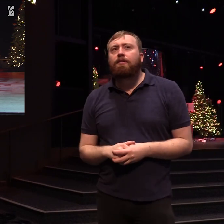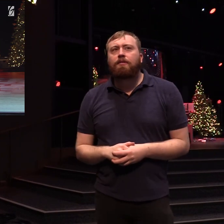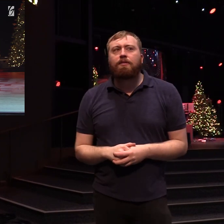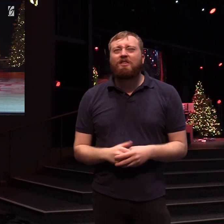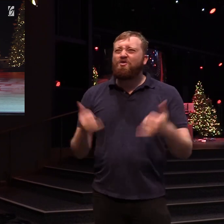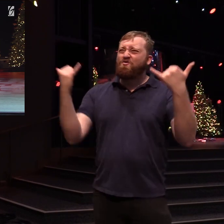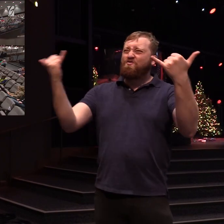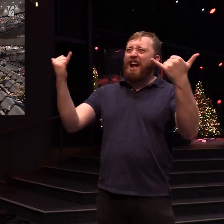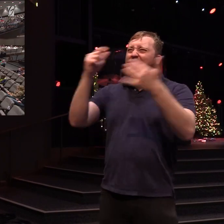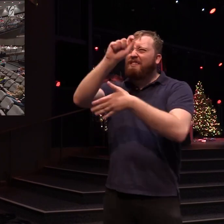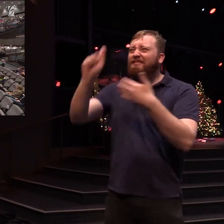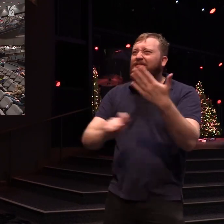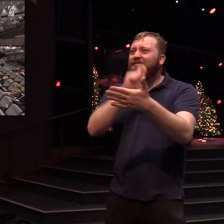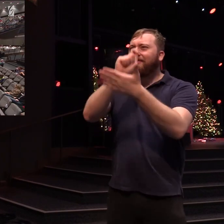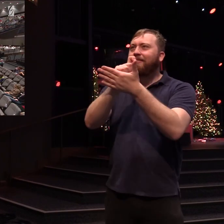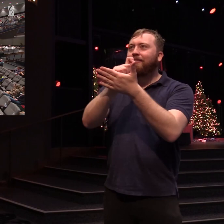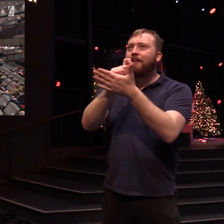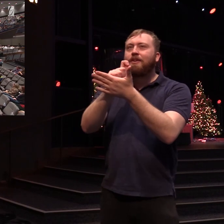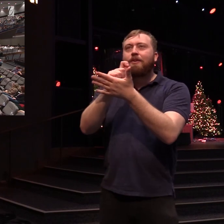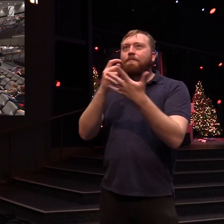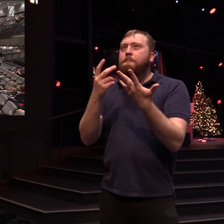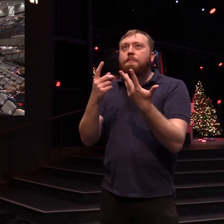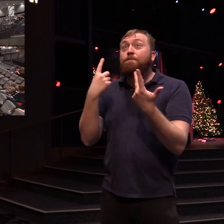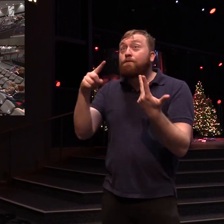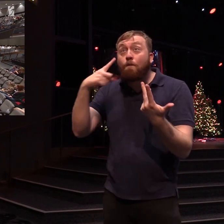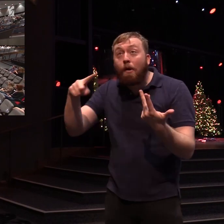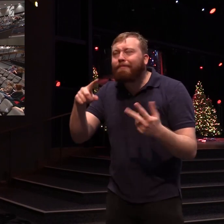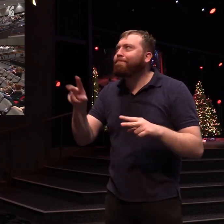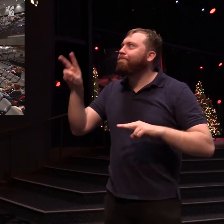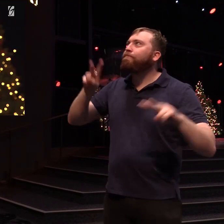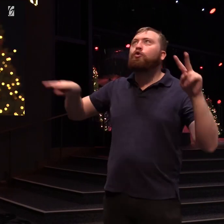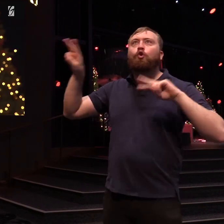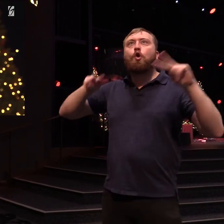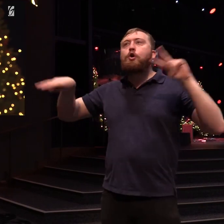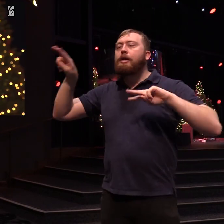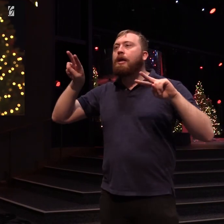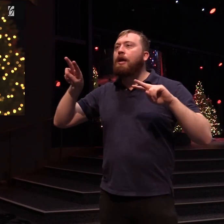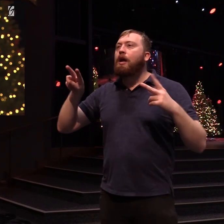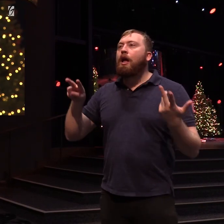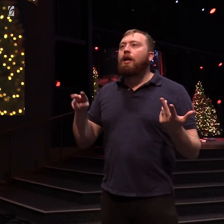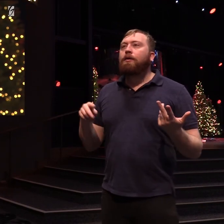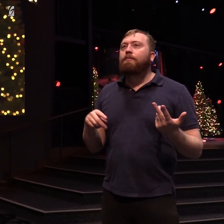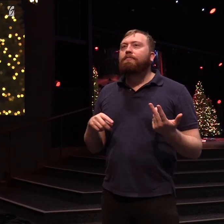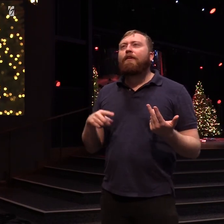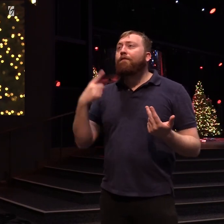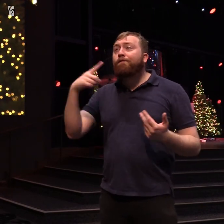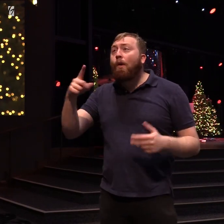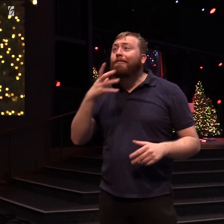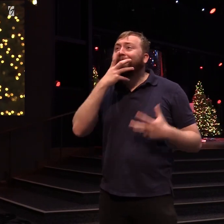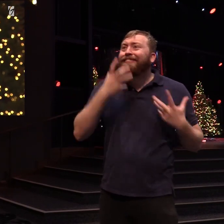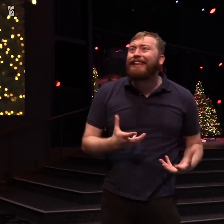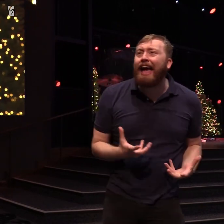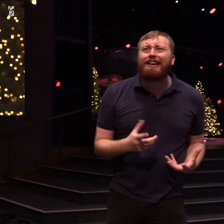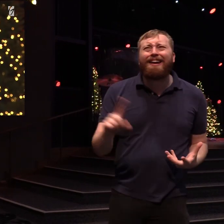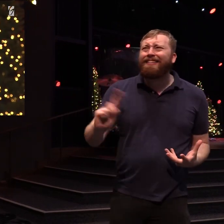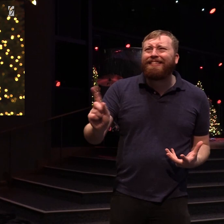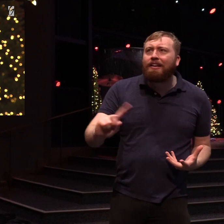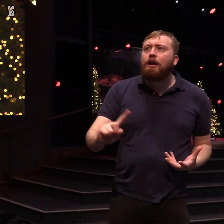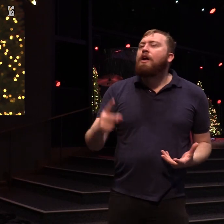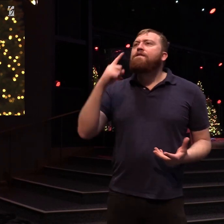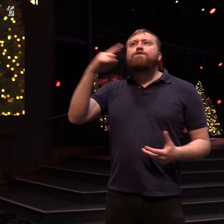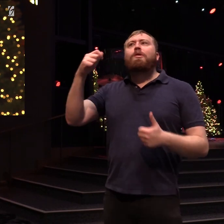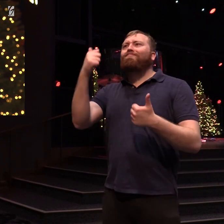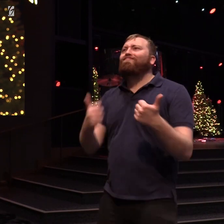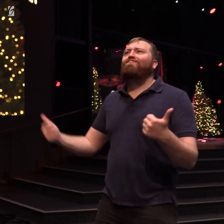'Tis the season to be looking. Not for a jolly man in a red suit, but for a grand king on a